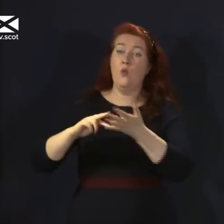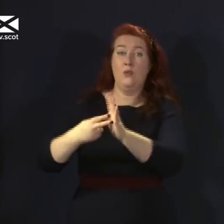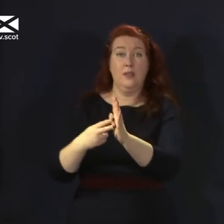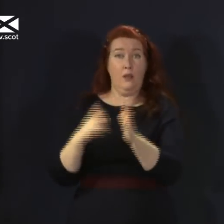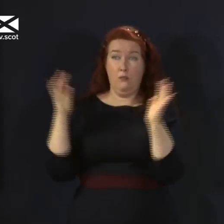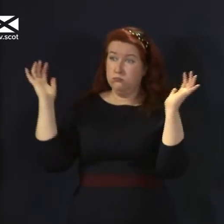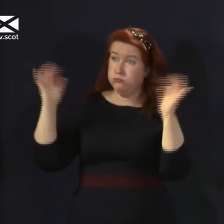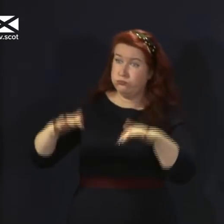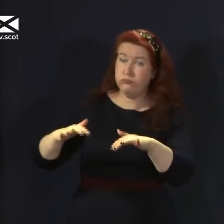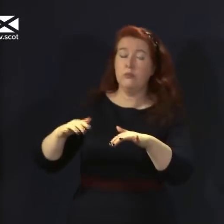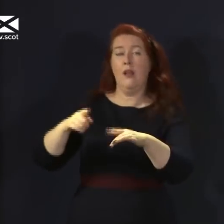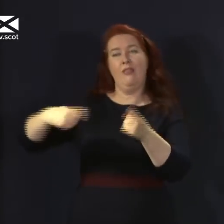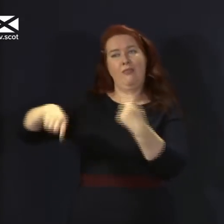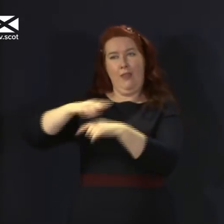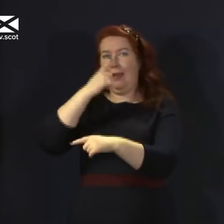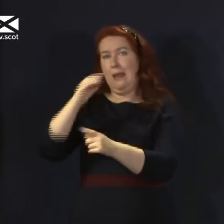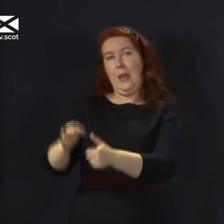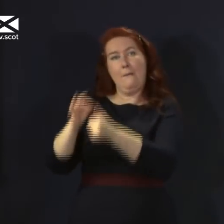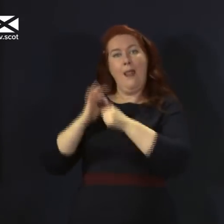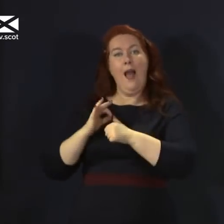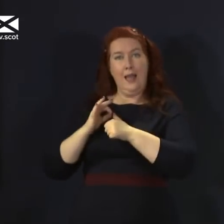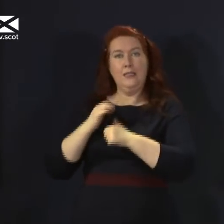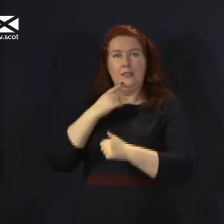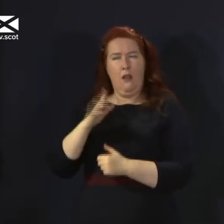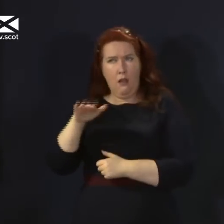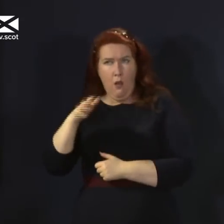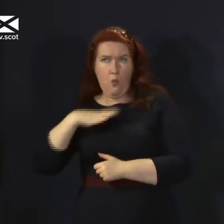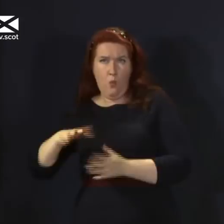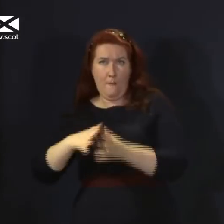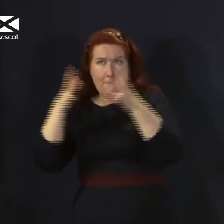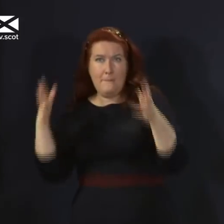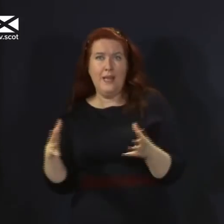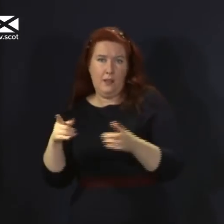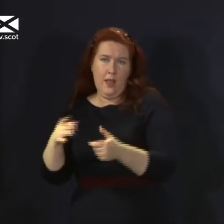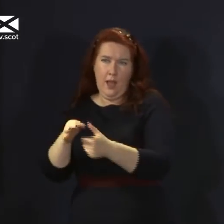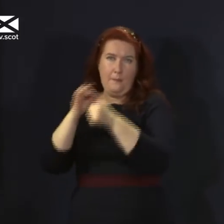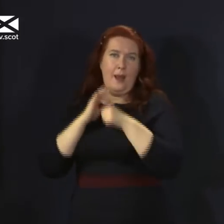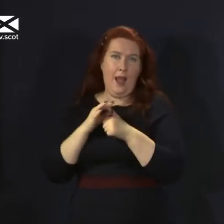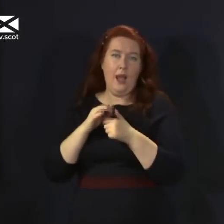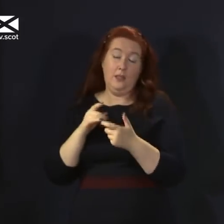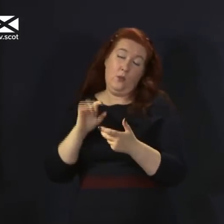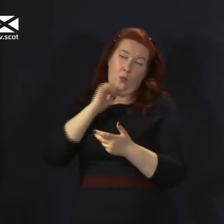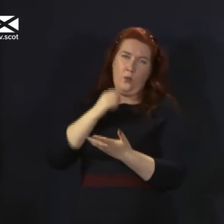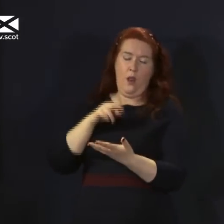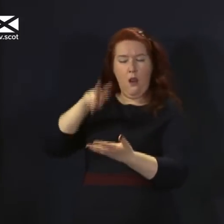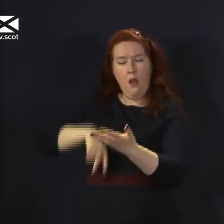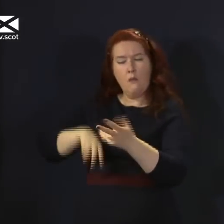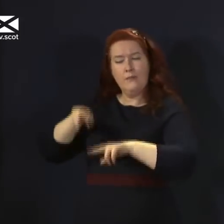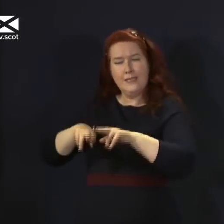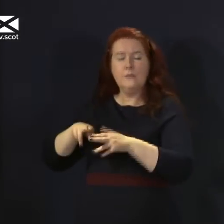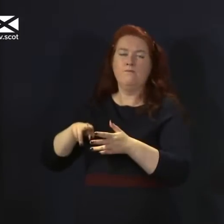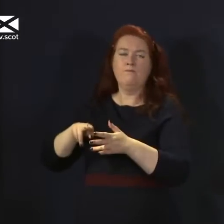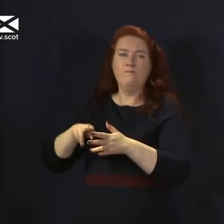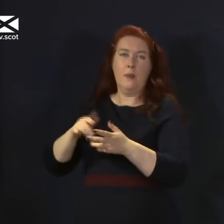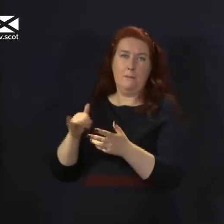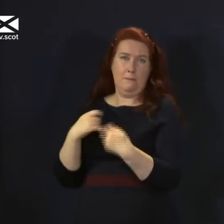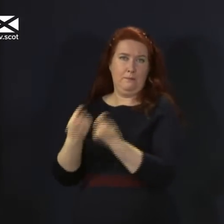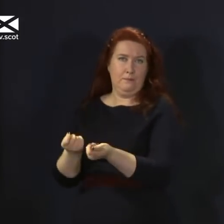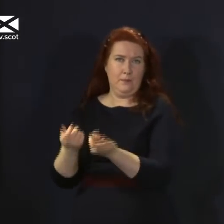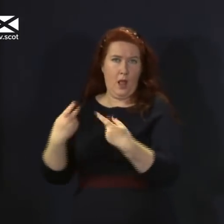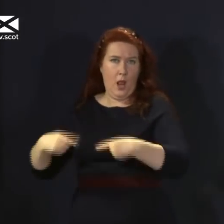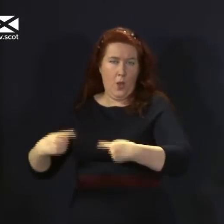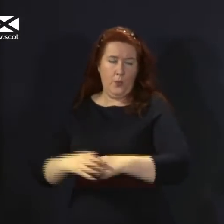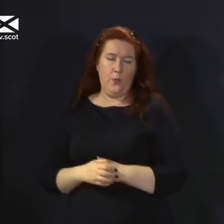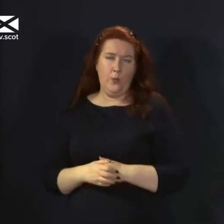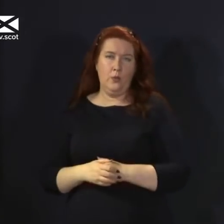have the ability to make applications to hold bigger events, and they will be assessed accordingly. We will